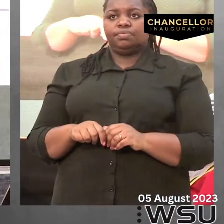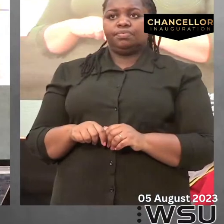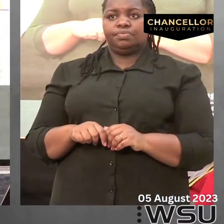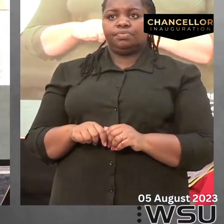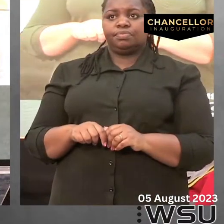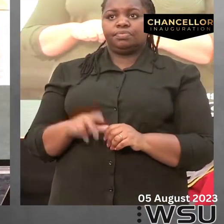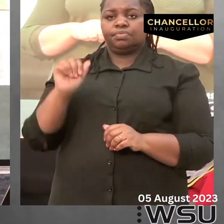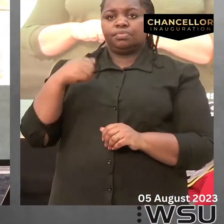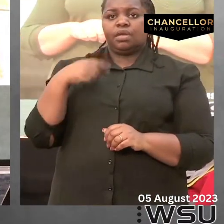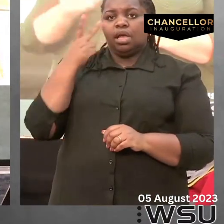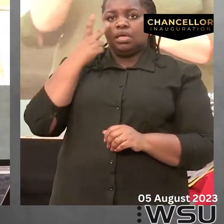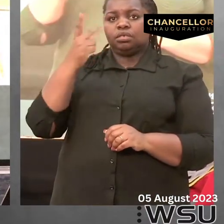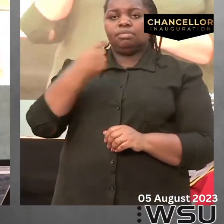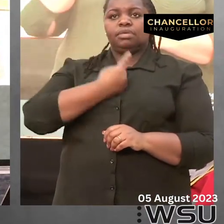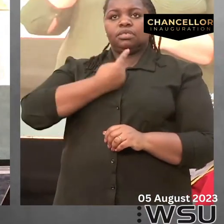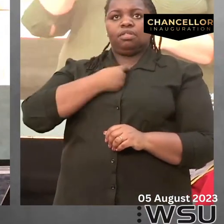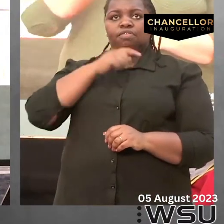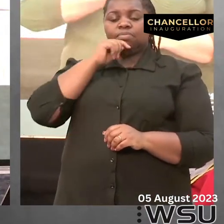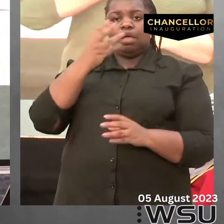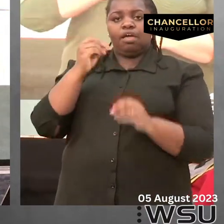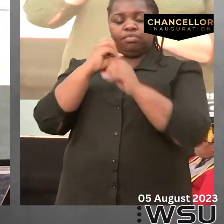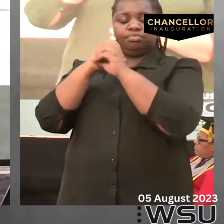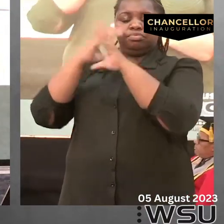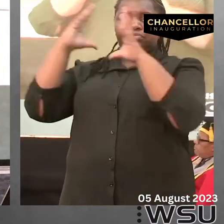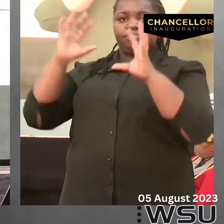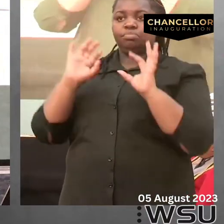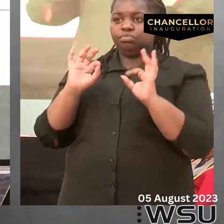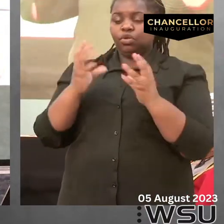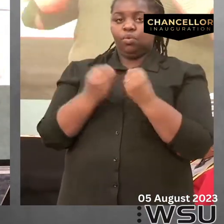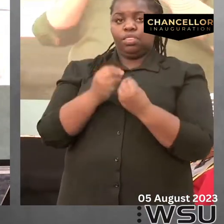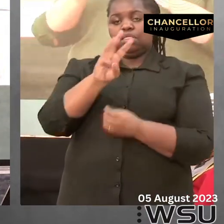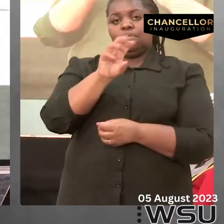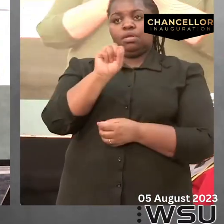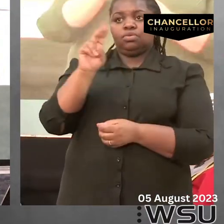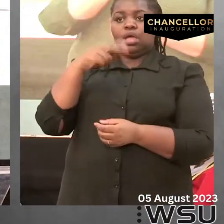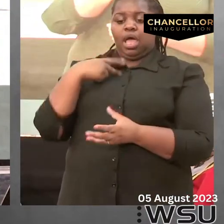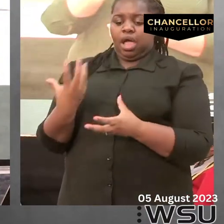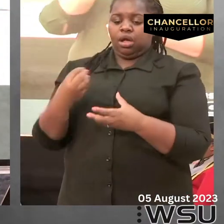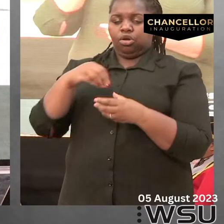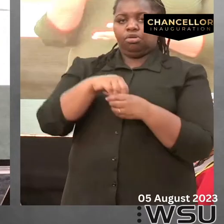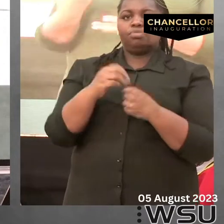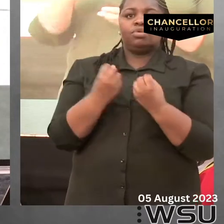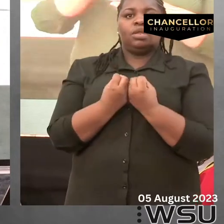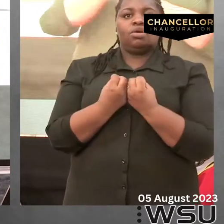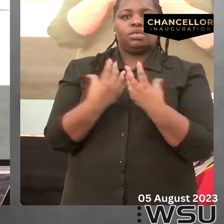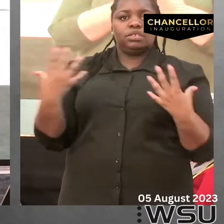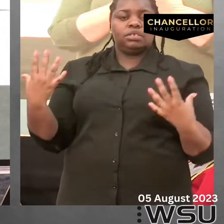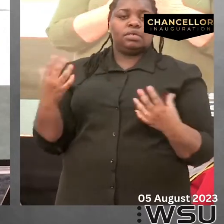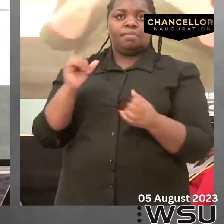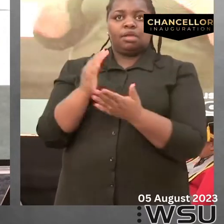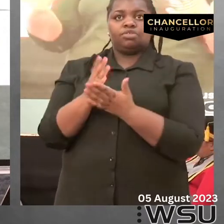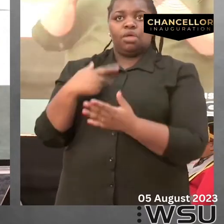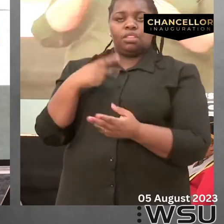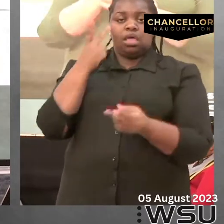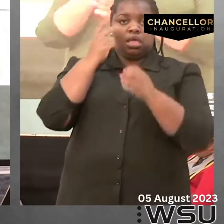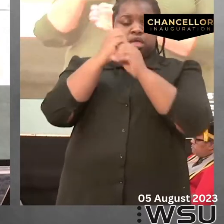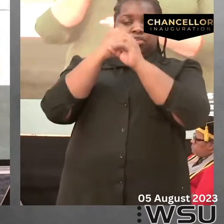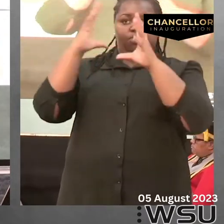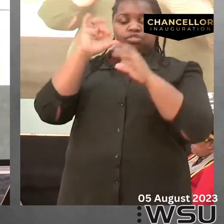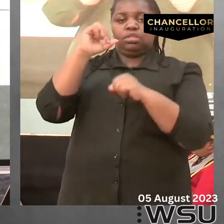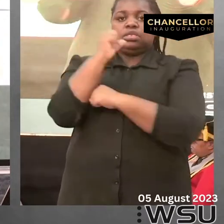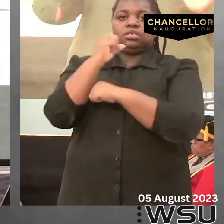I see myself fitting very well with the vision of WUSU and the new strategy, and I can contribute a lot in realizing the vision and the